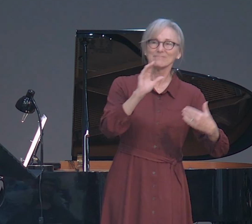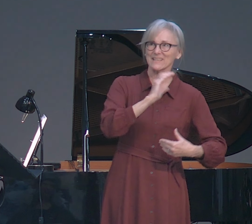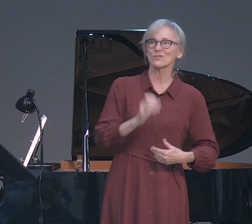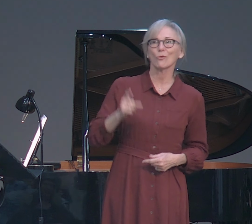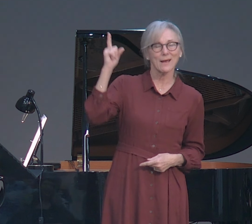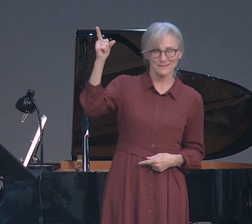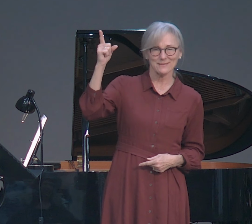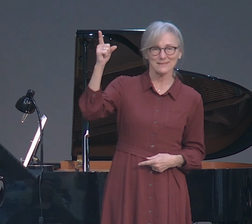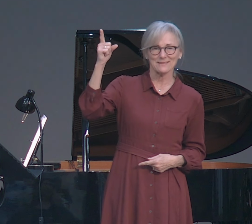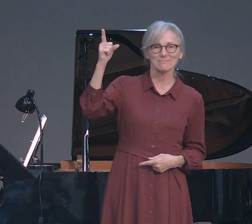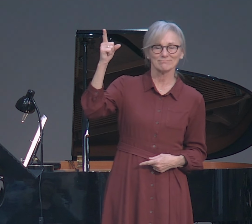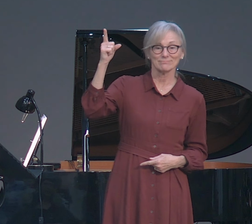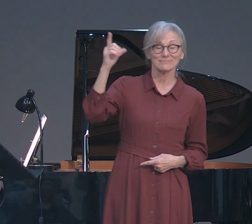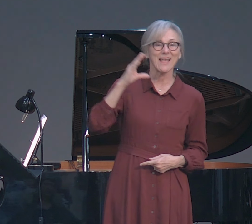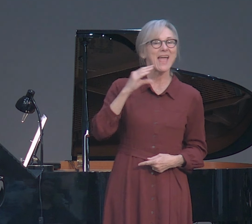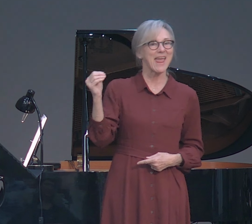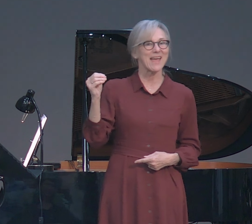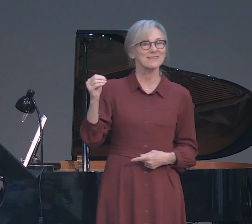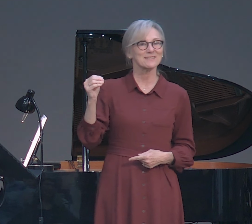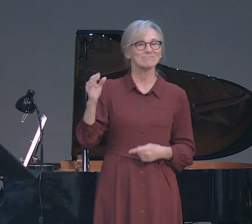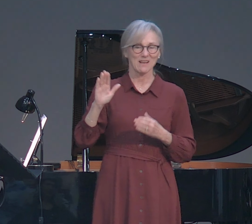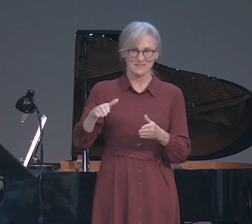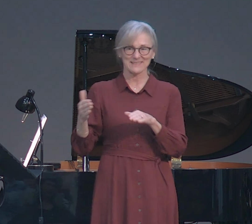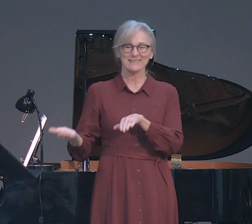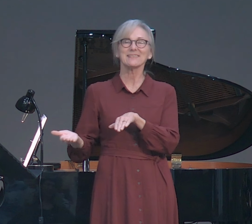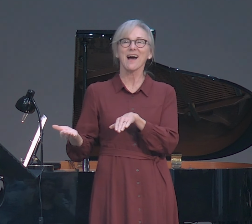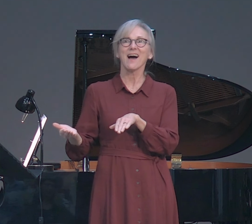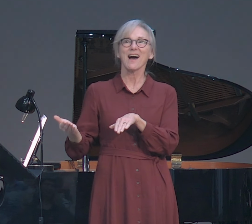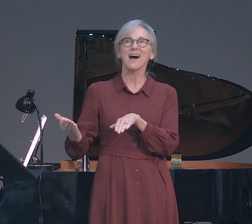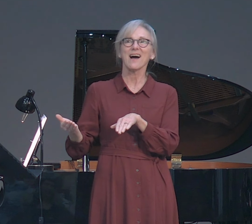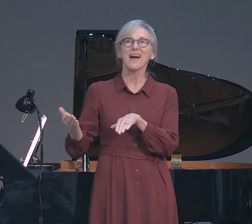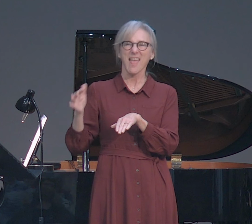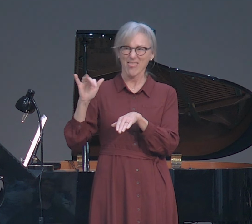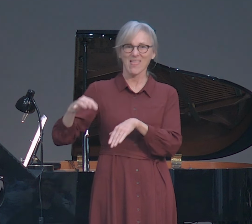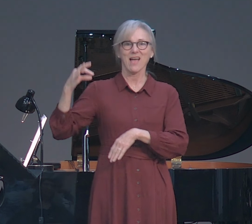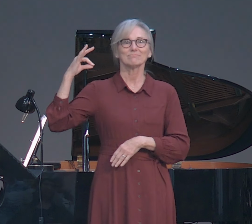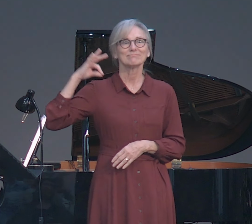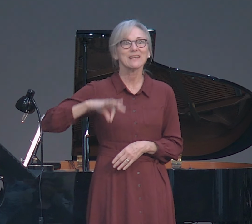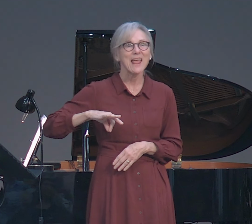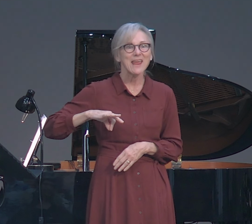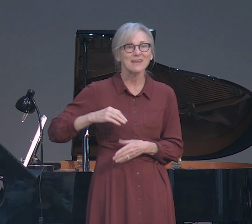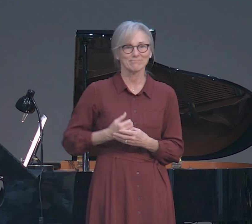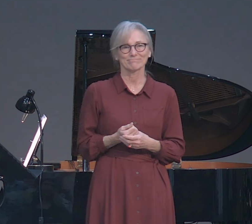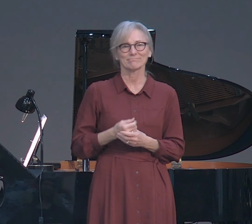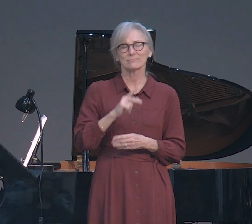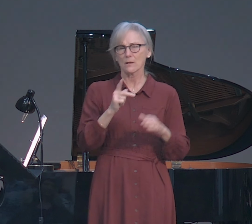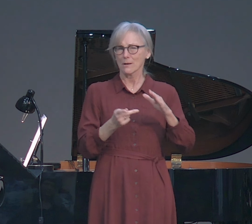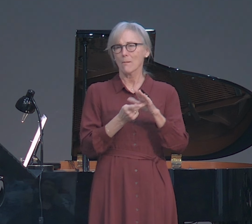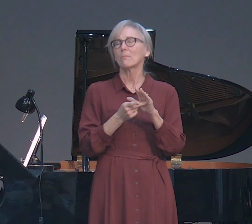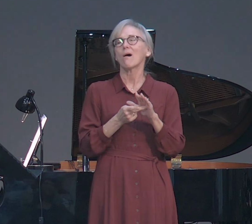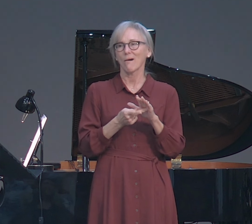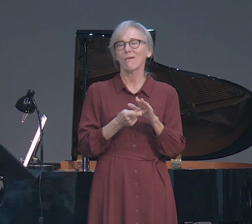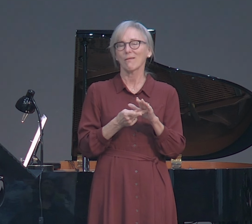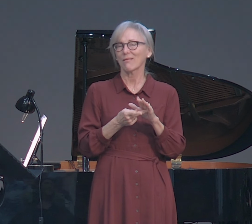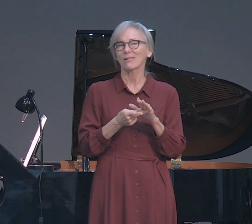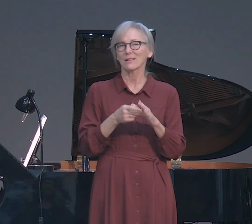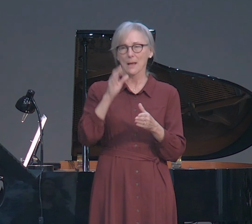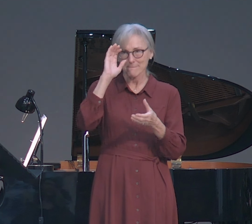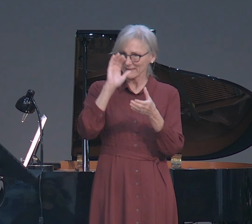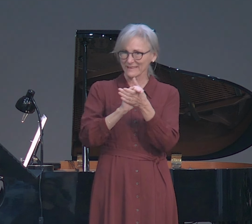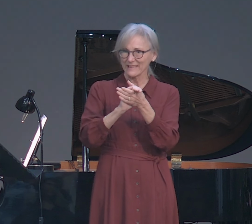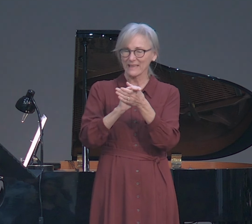Christ, and to die is gain. Paul subscribed to the